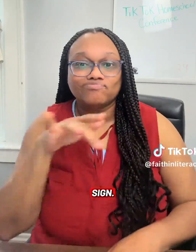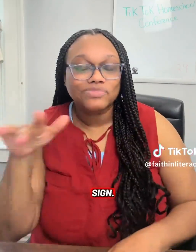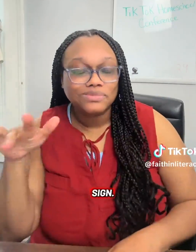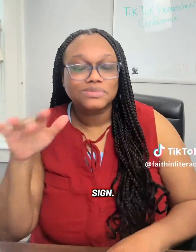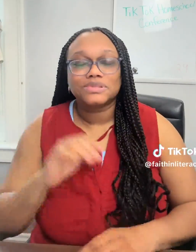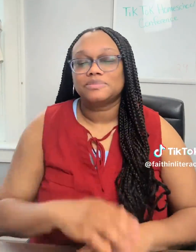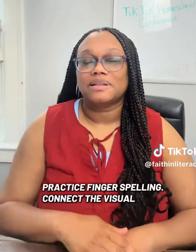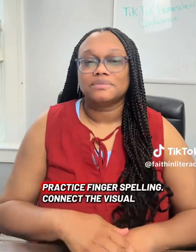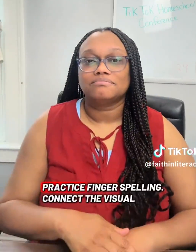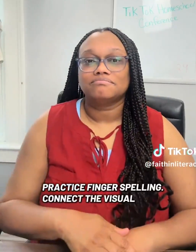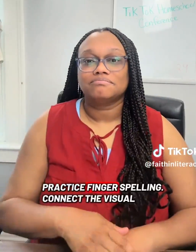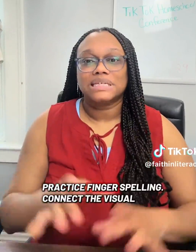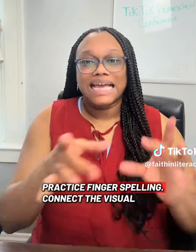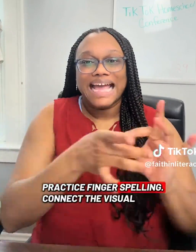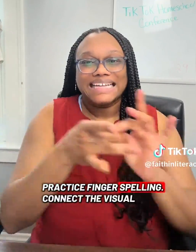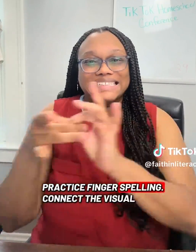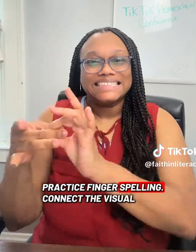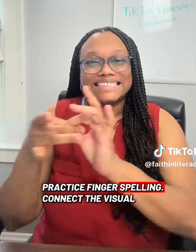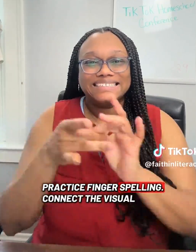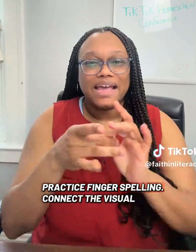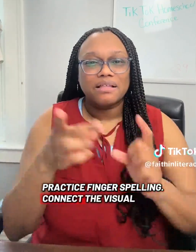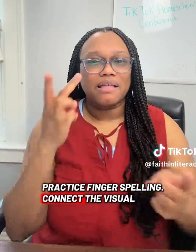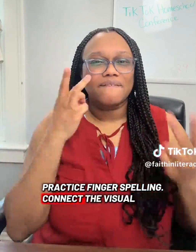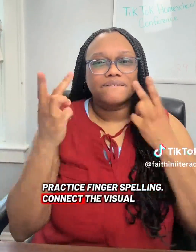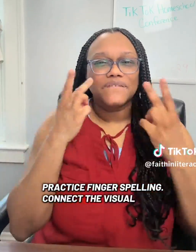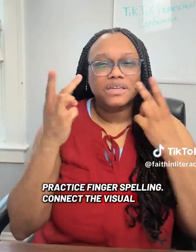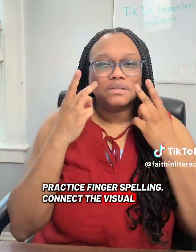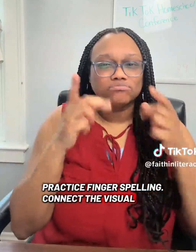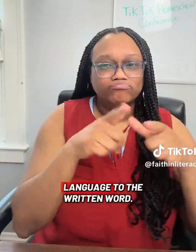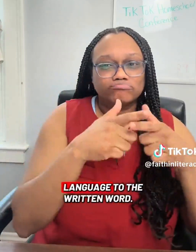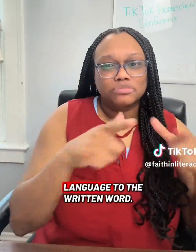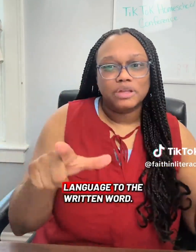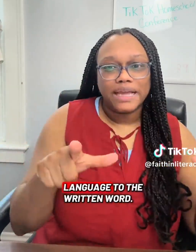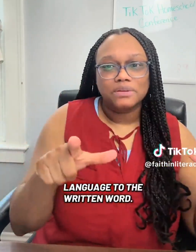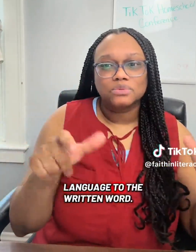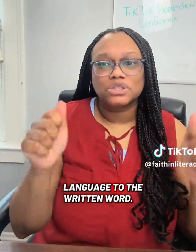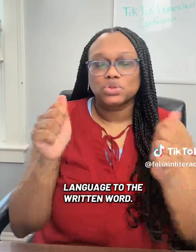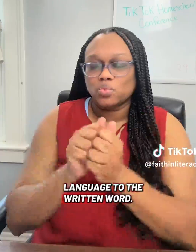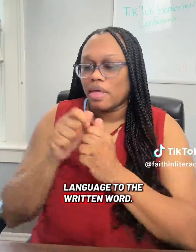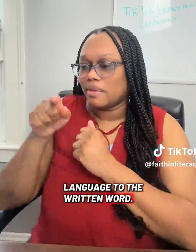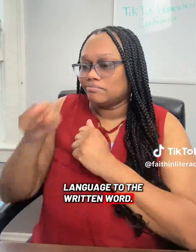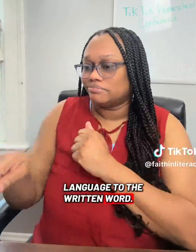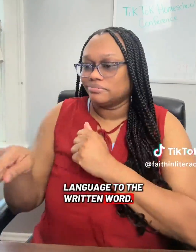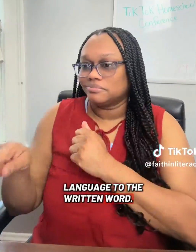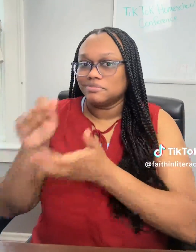sign, practice fingerspelling, and connect the visual language to the written word.